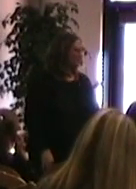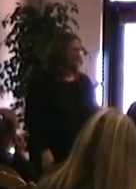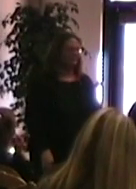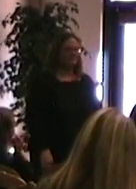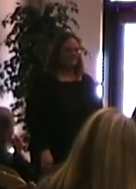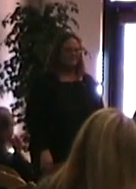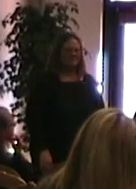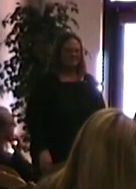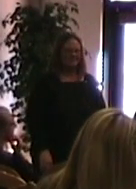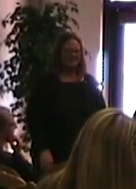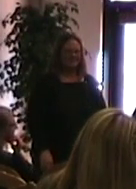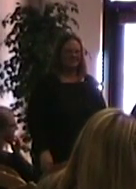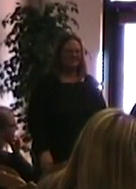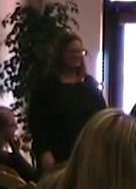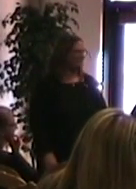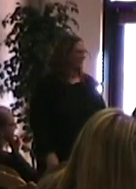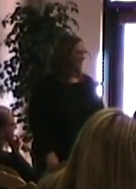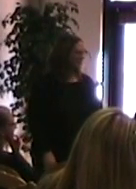One more time.